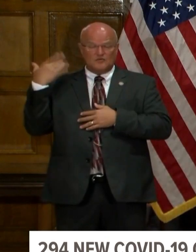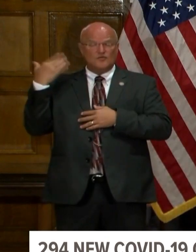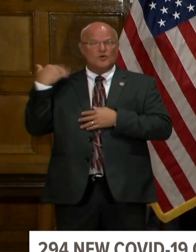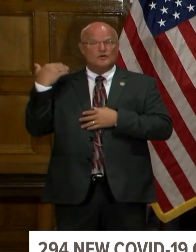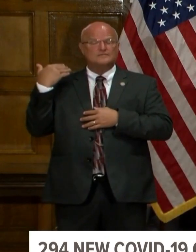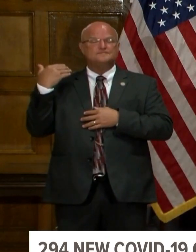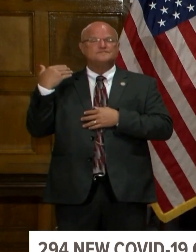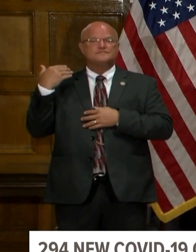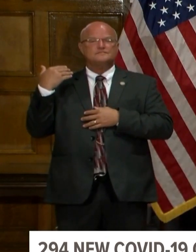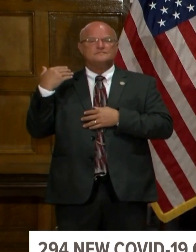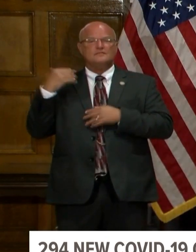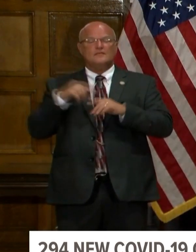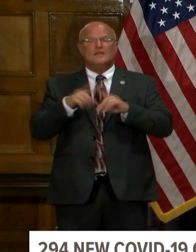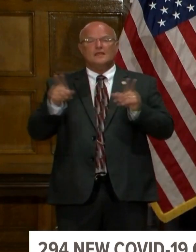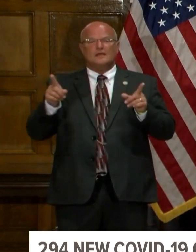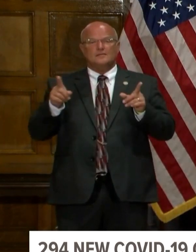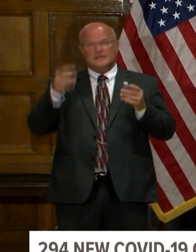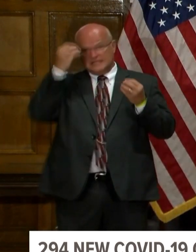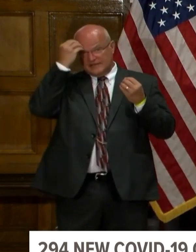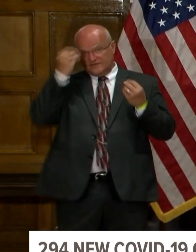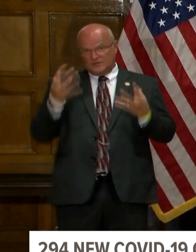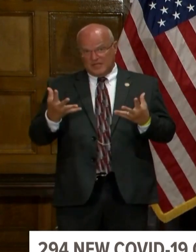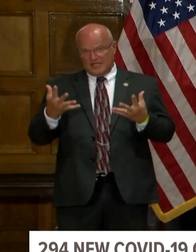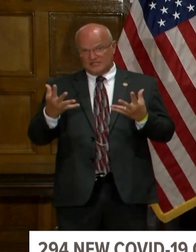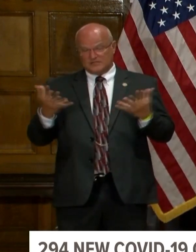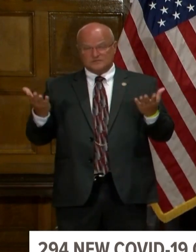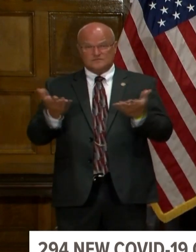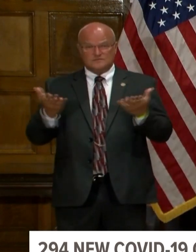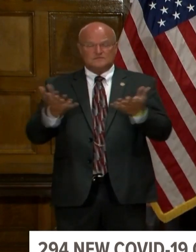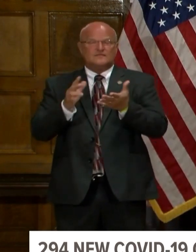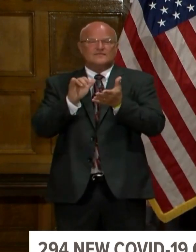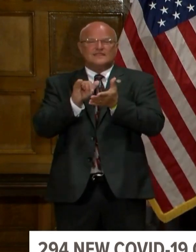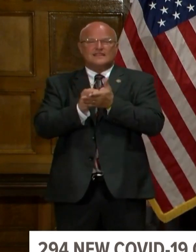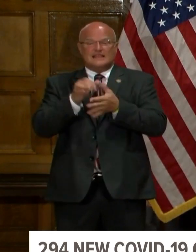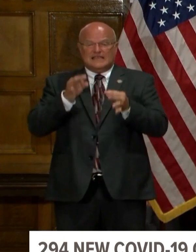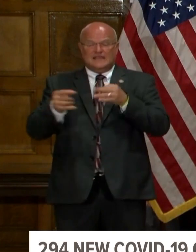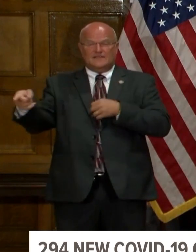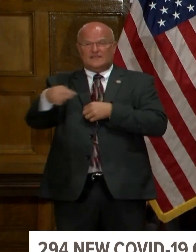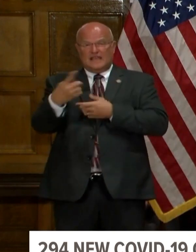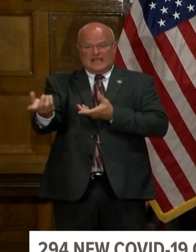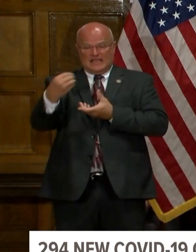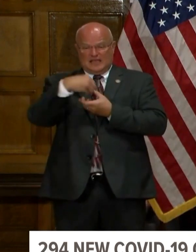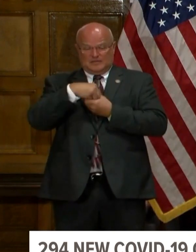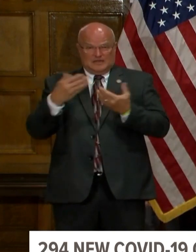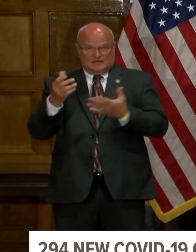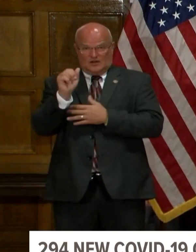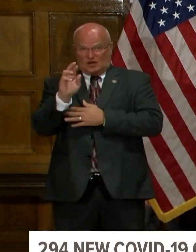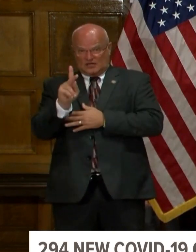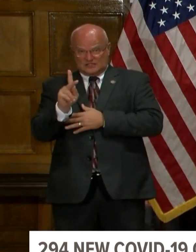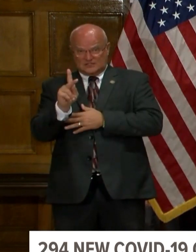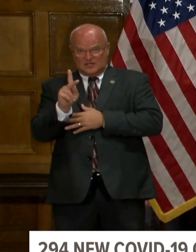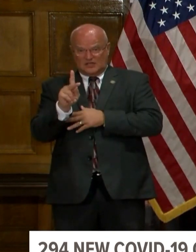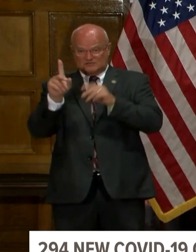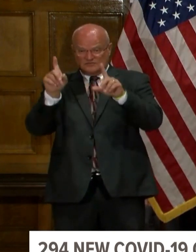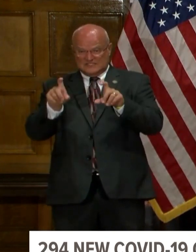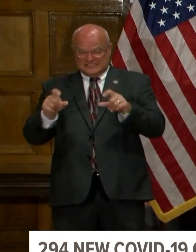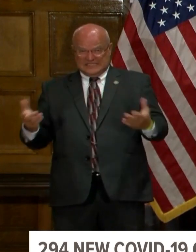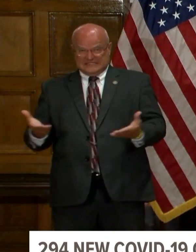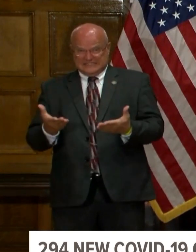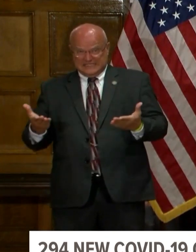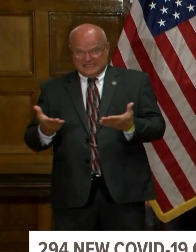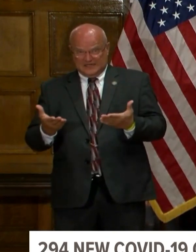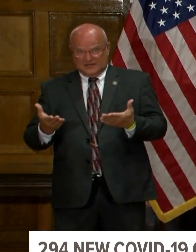on, but the information is that if they come here to Arkansas and they're tested